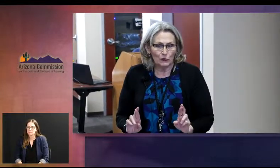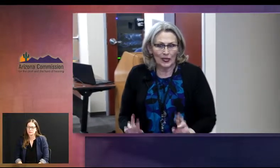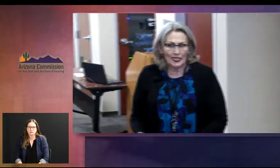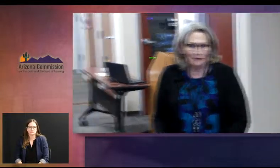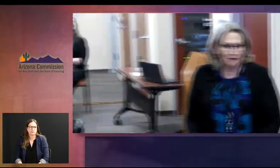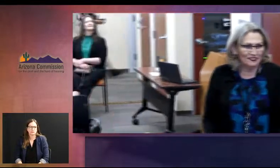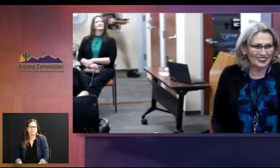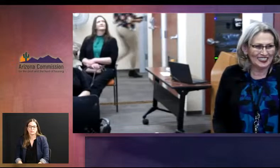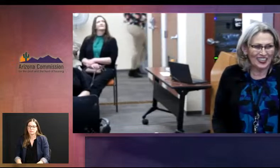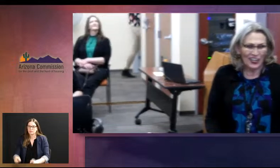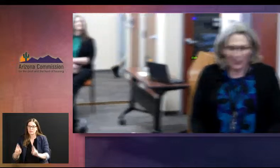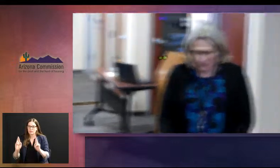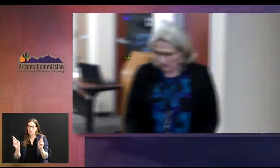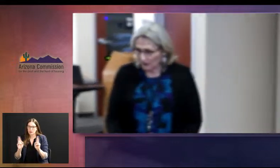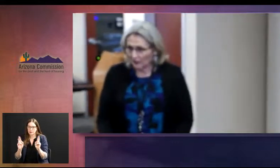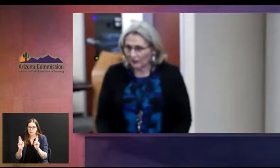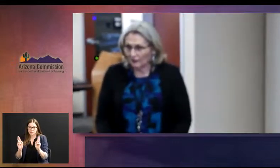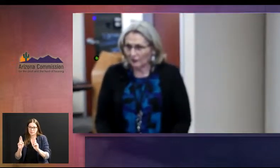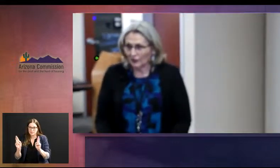Ready?